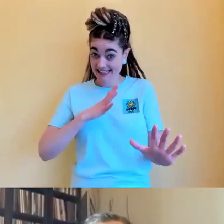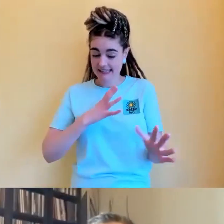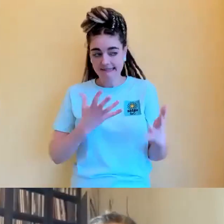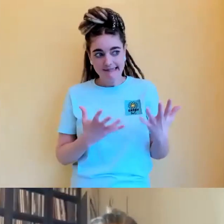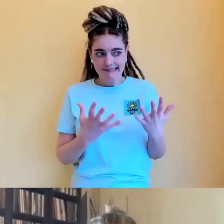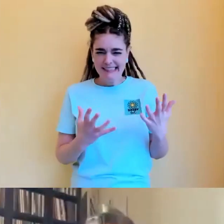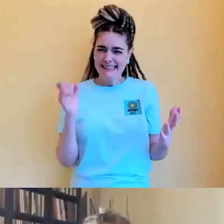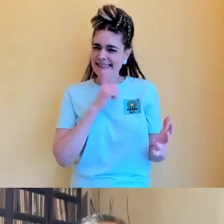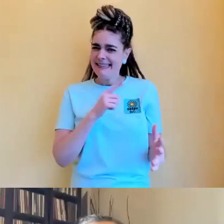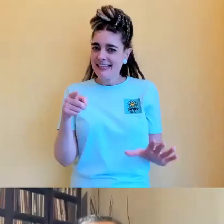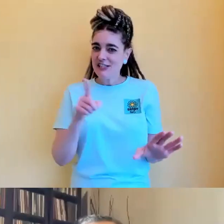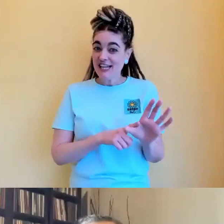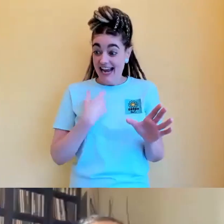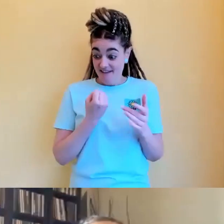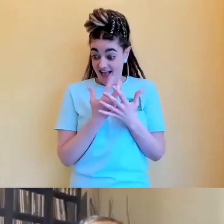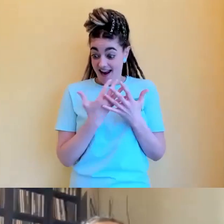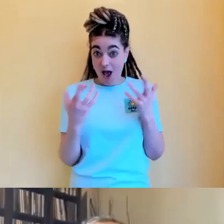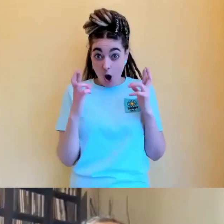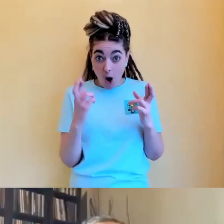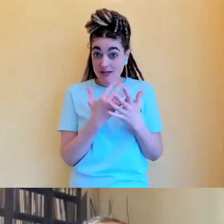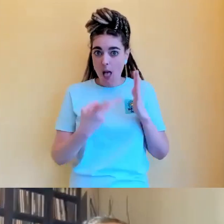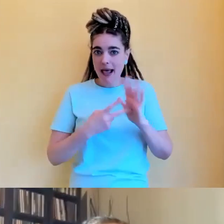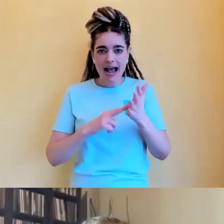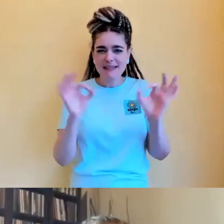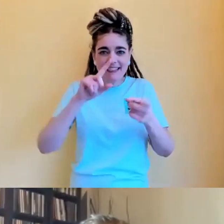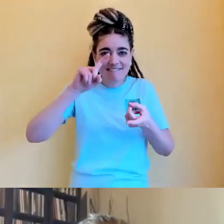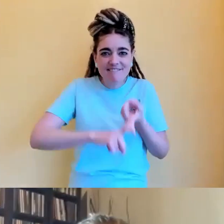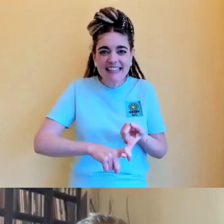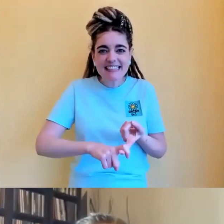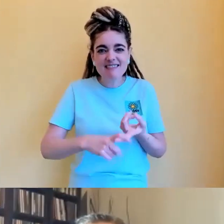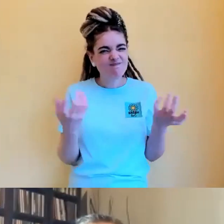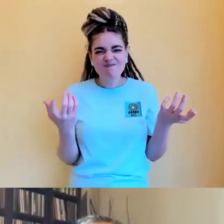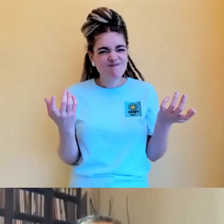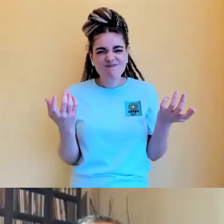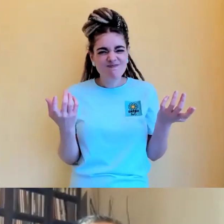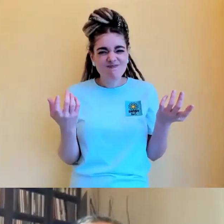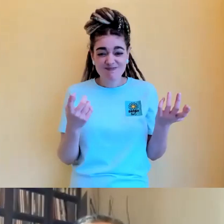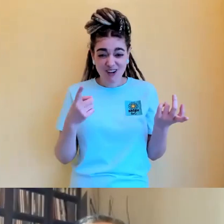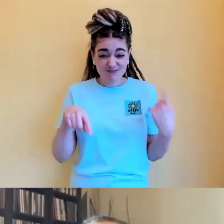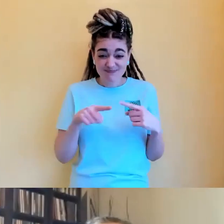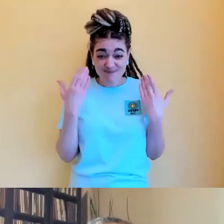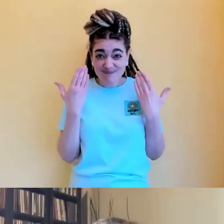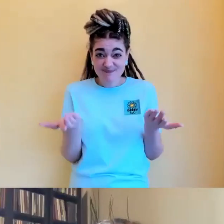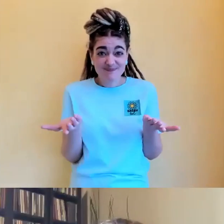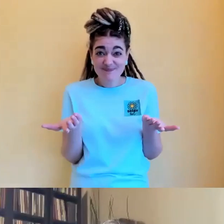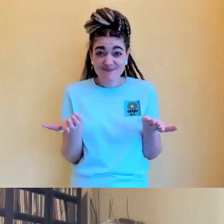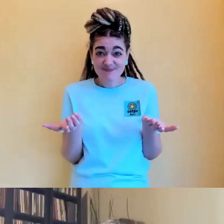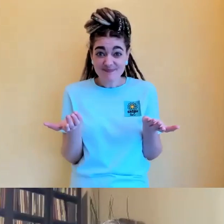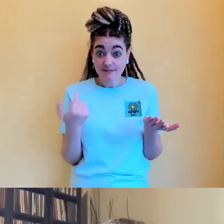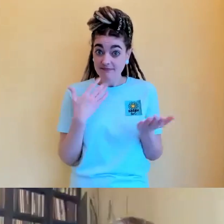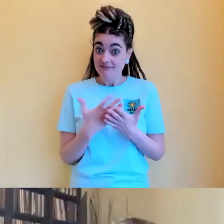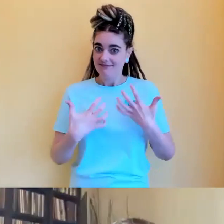that I have so many hopes and plans, but none of it feels concrete because we just don't really quite know. I mean, I'm very excited